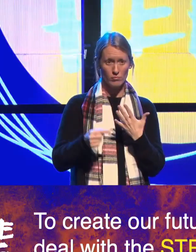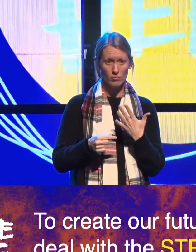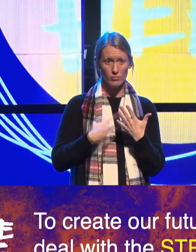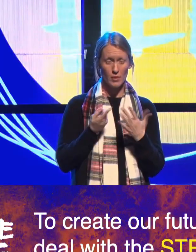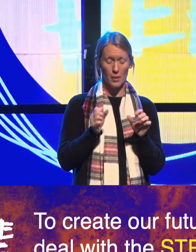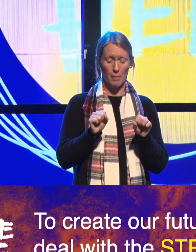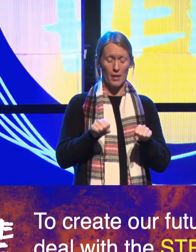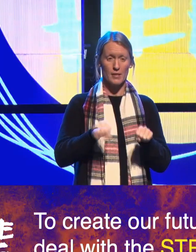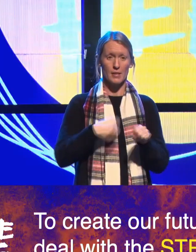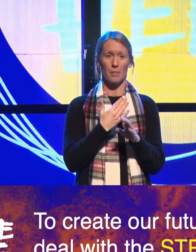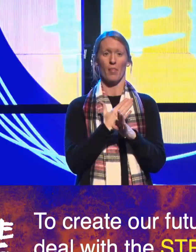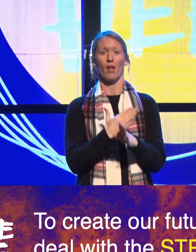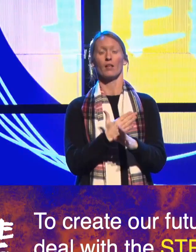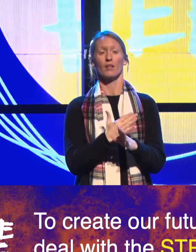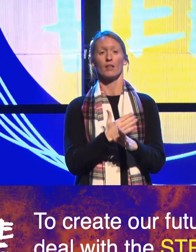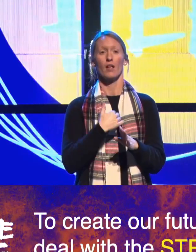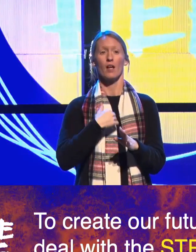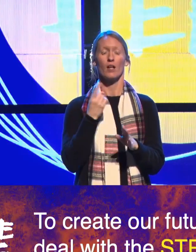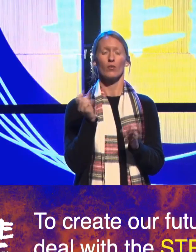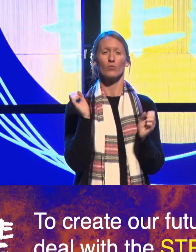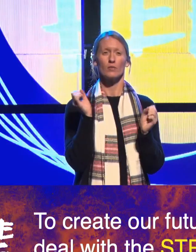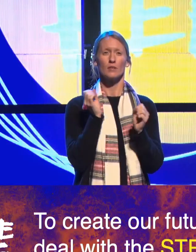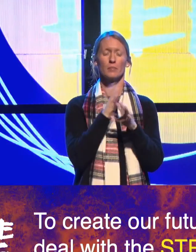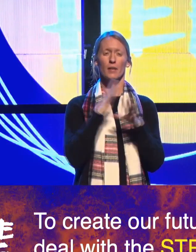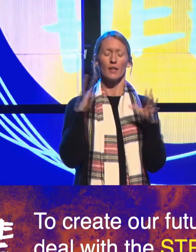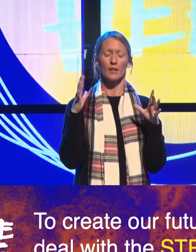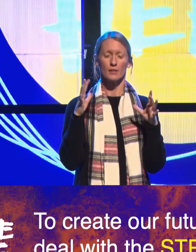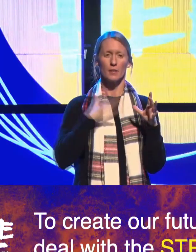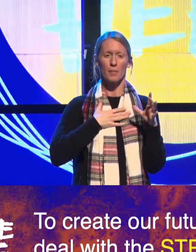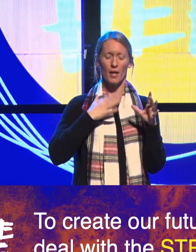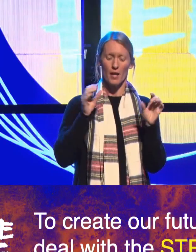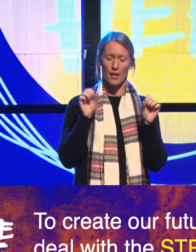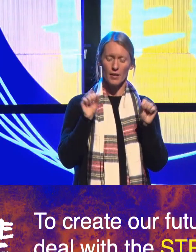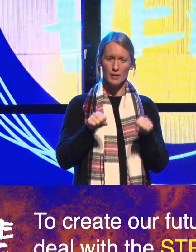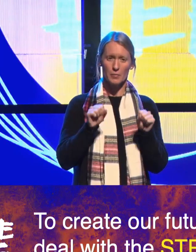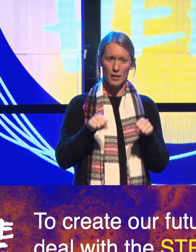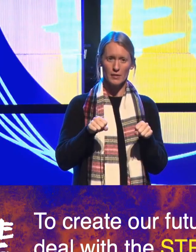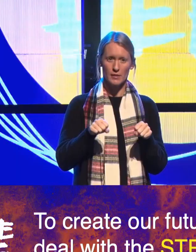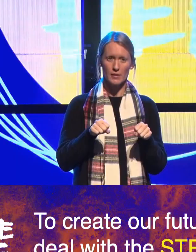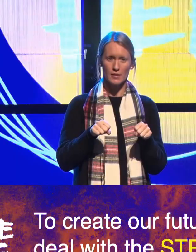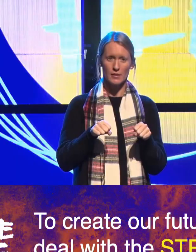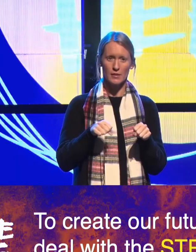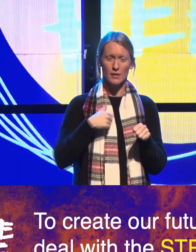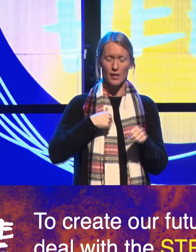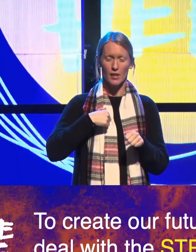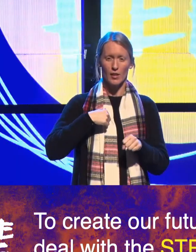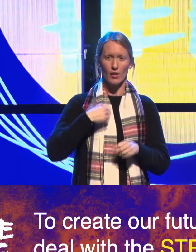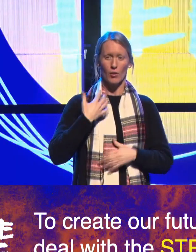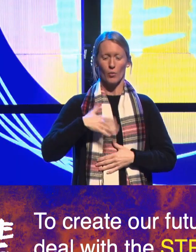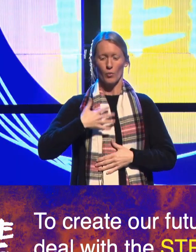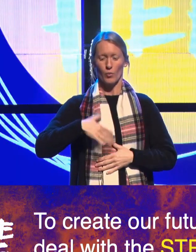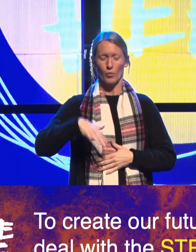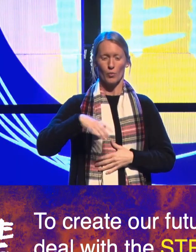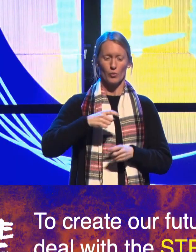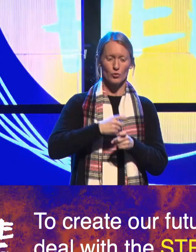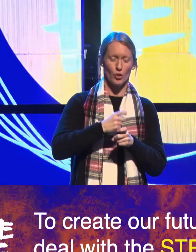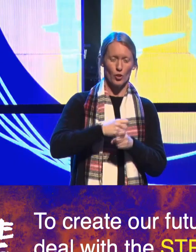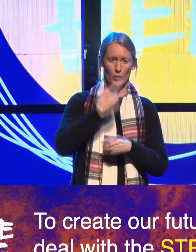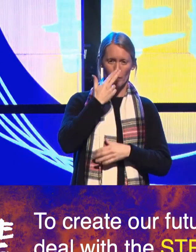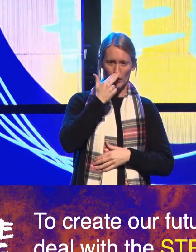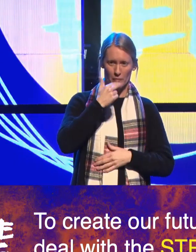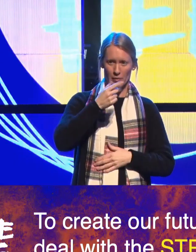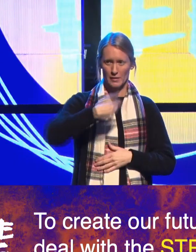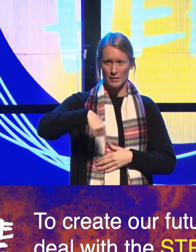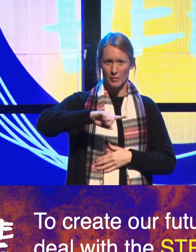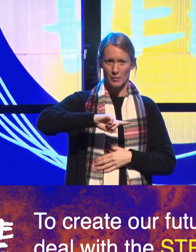blocking. And you're saying, I want to expand my capacity. Oh gosh, I just thought of a joke that would be really funny, but some of you would